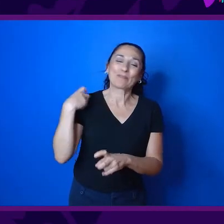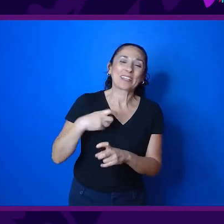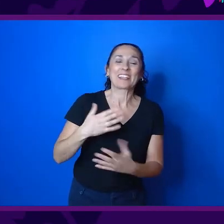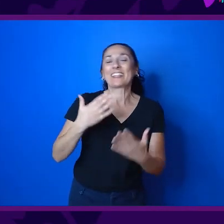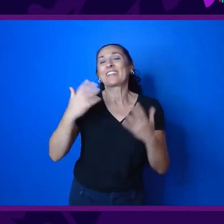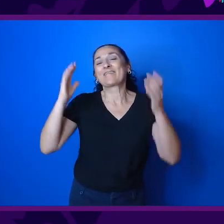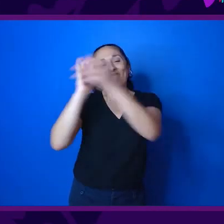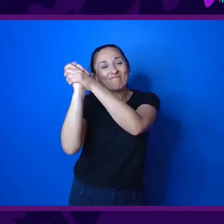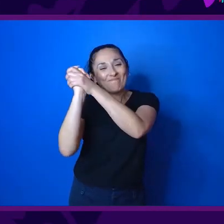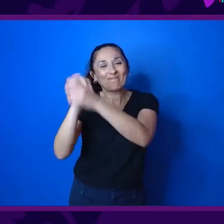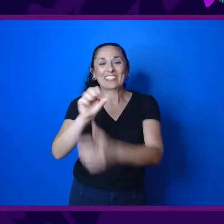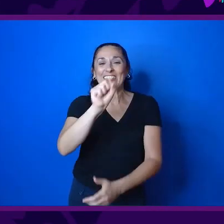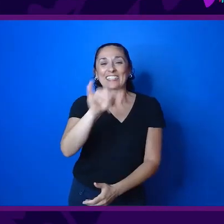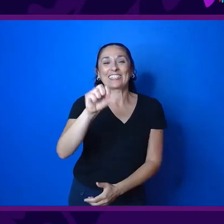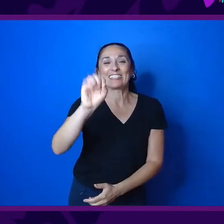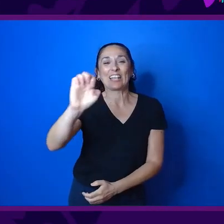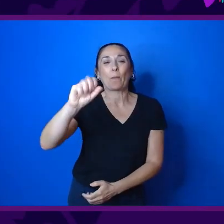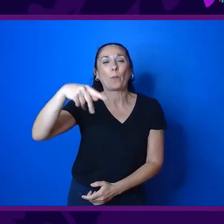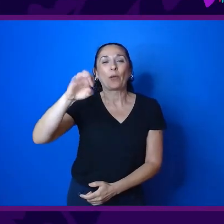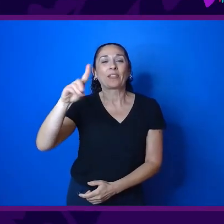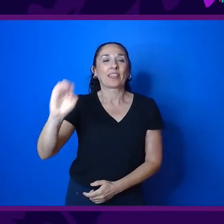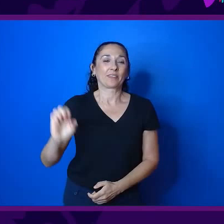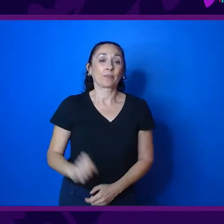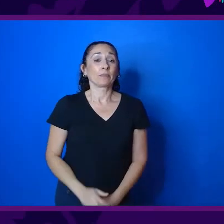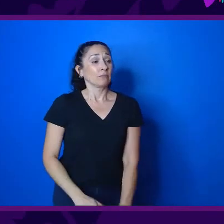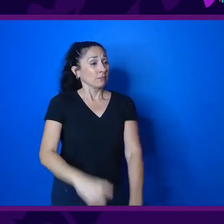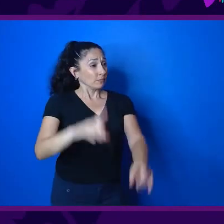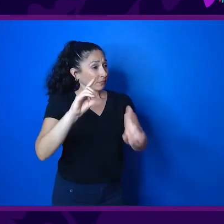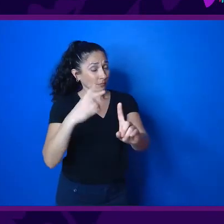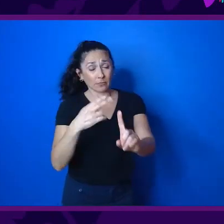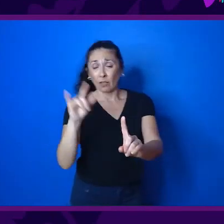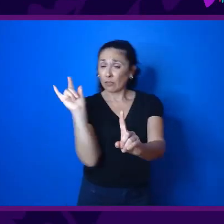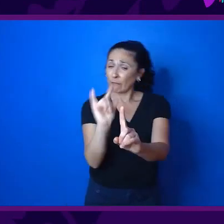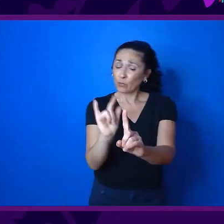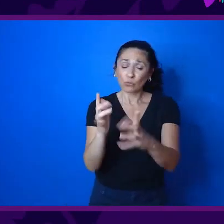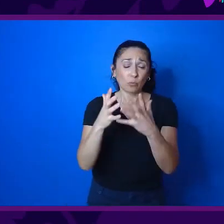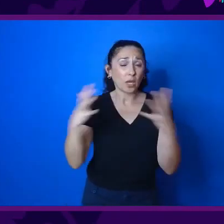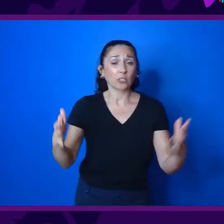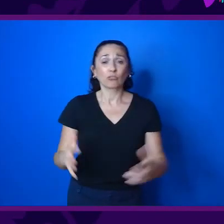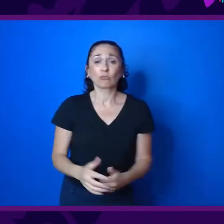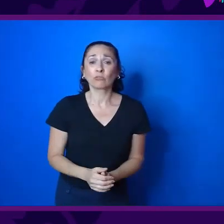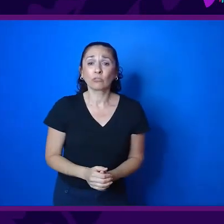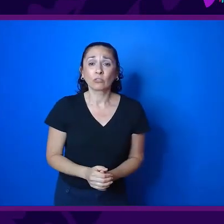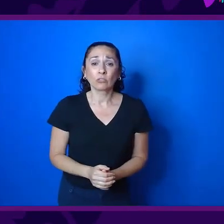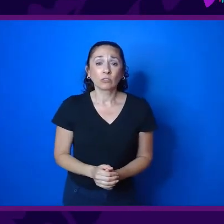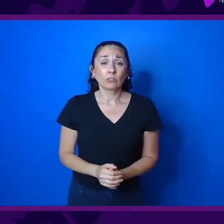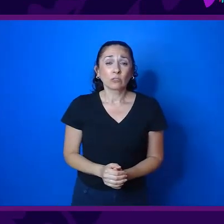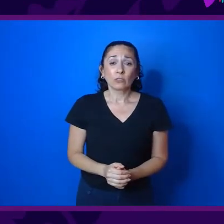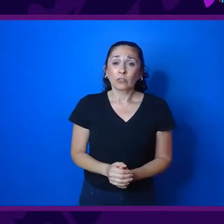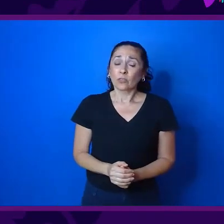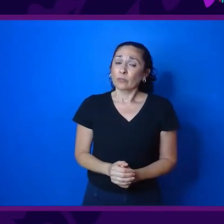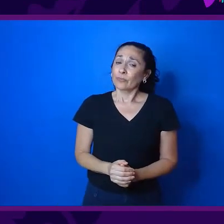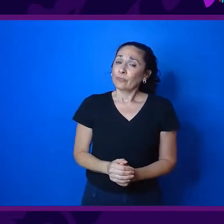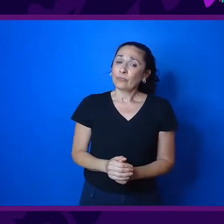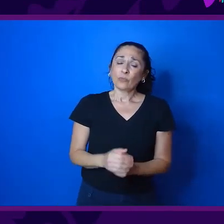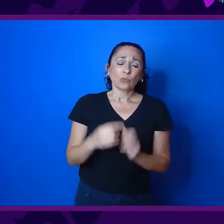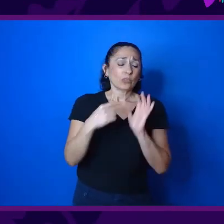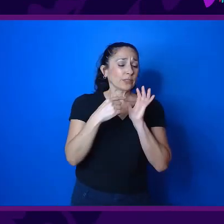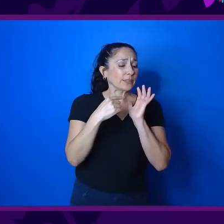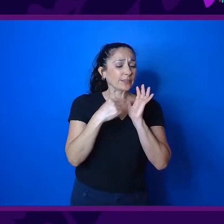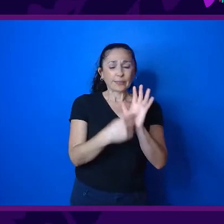puede. Dolores Huerta, I love you so much. I mean, everything that is an example of what's